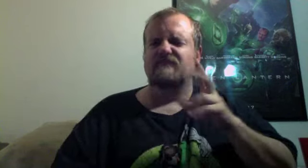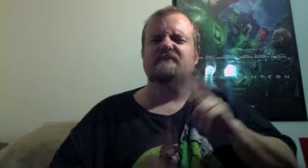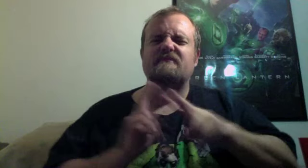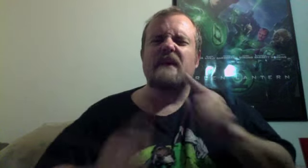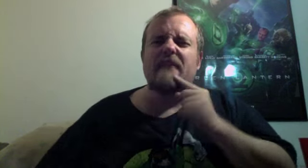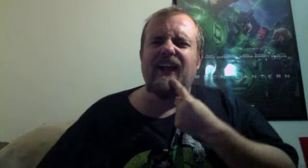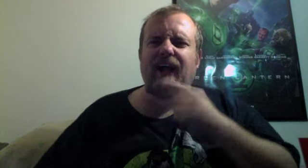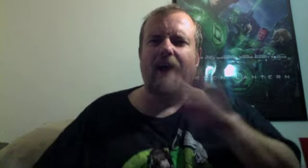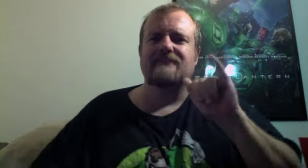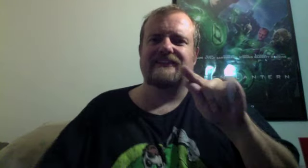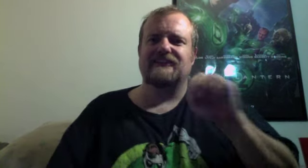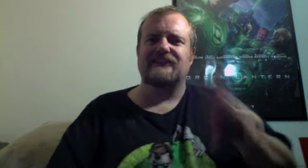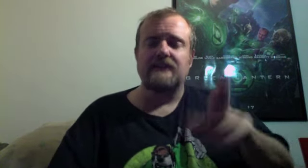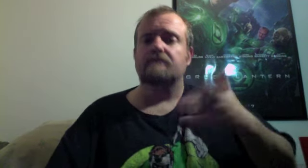Then they weld the back of the pin.